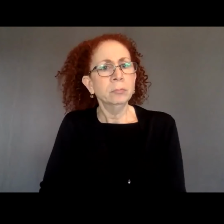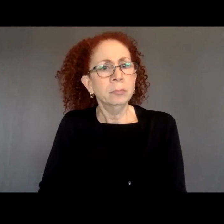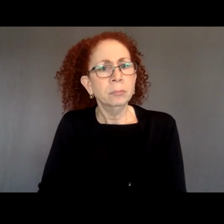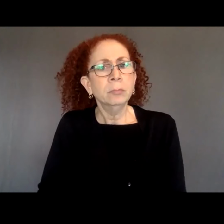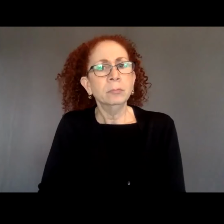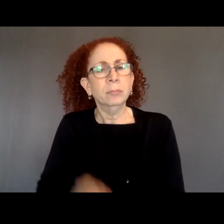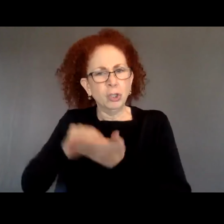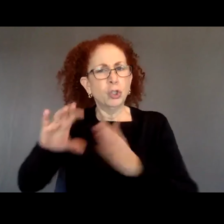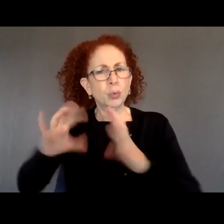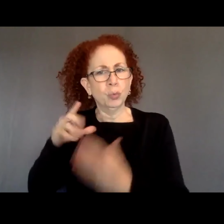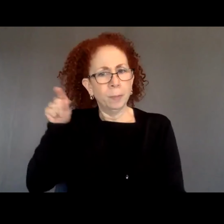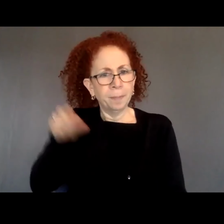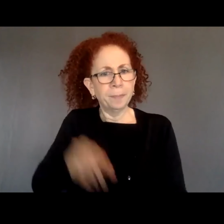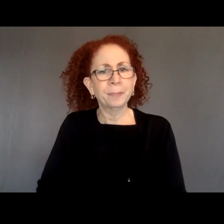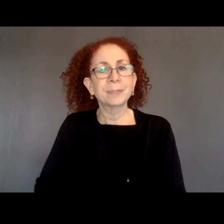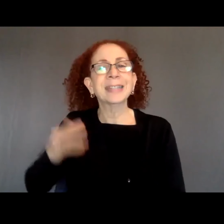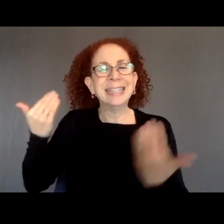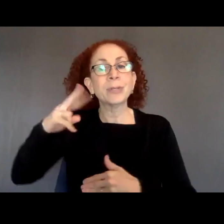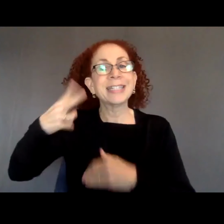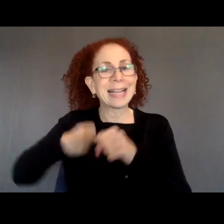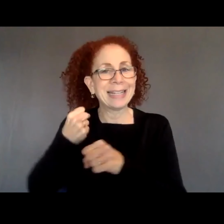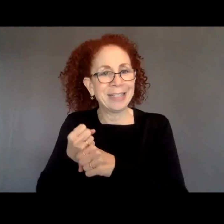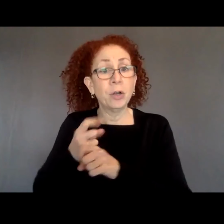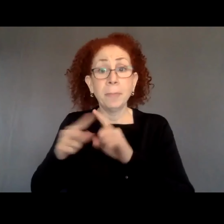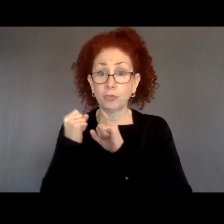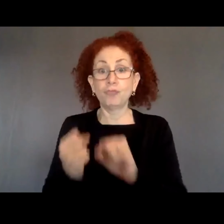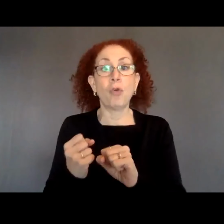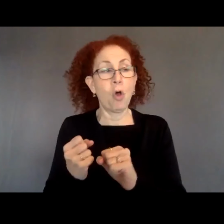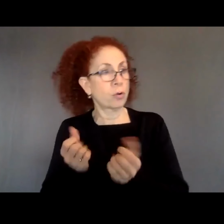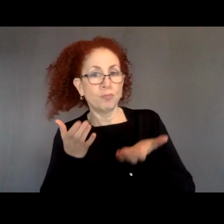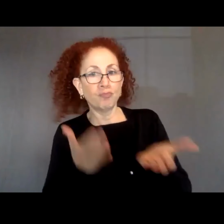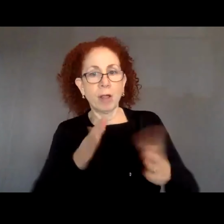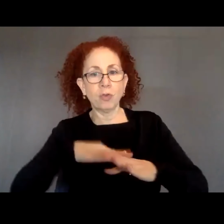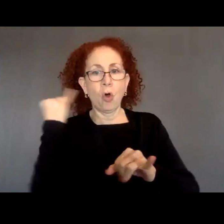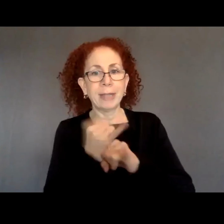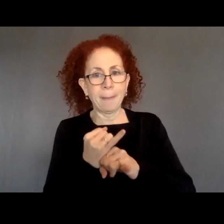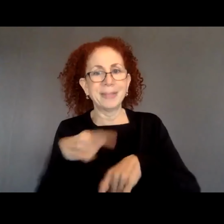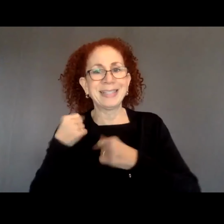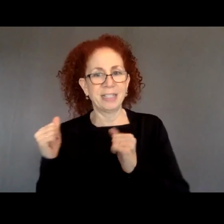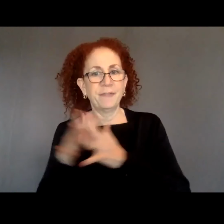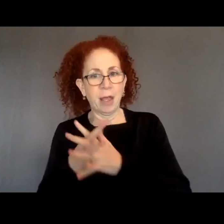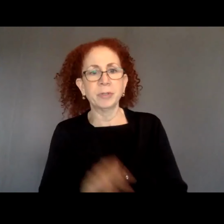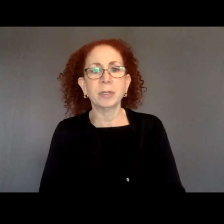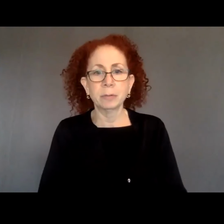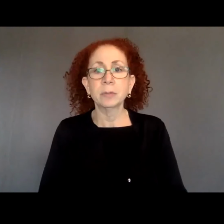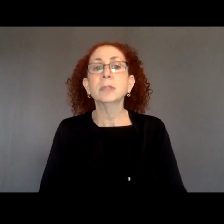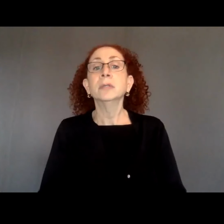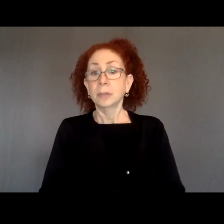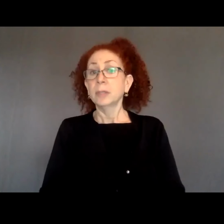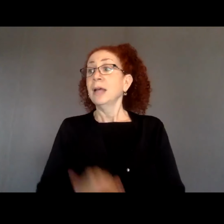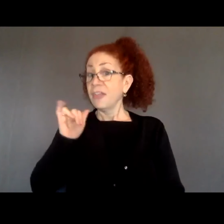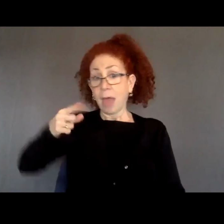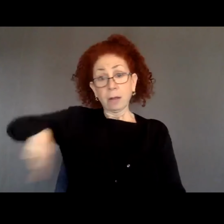student groups. It's in its second year, but it's had a strong presence on campus since its founding. It acts as a network among students